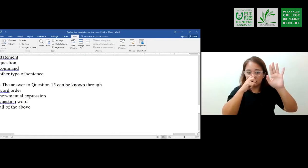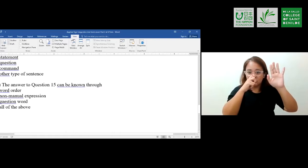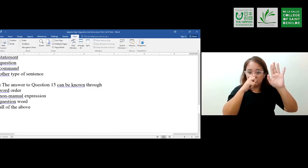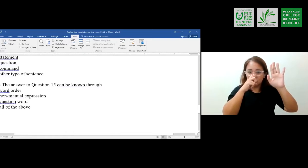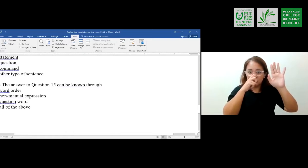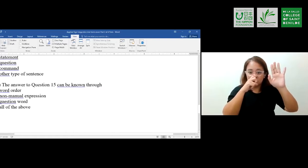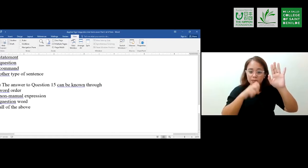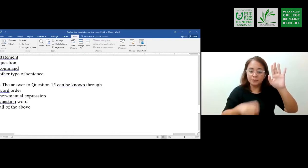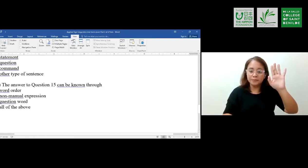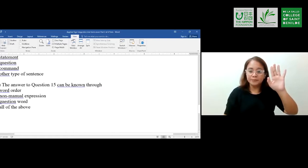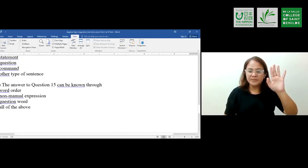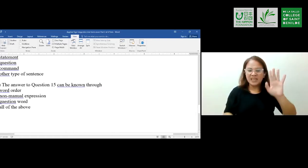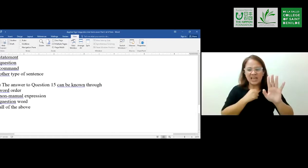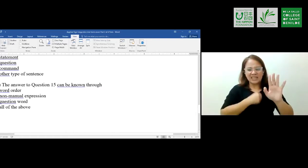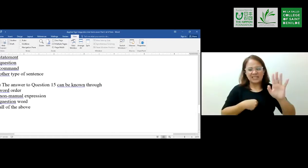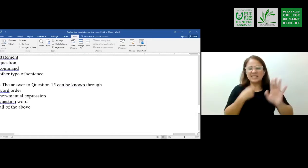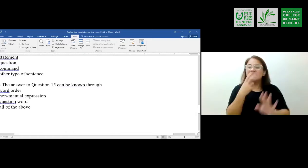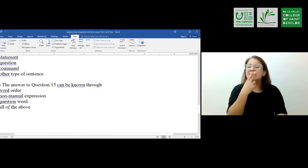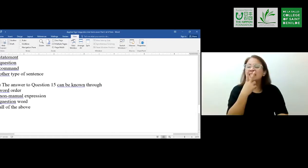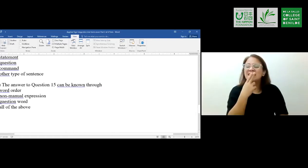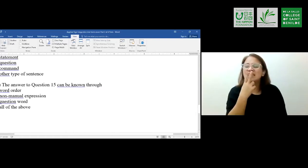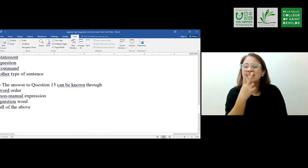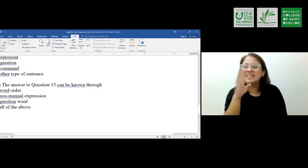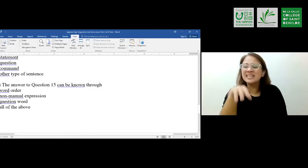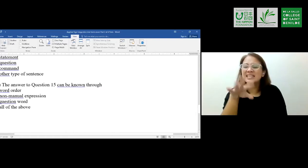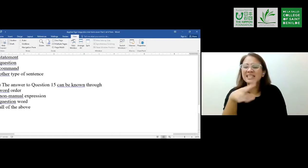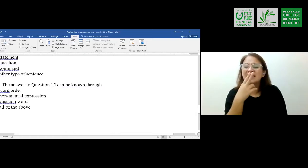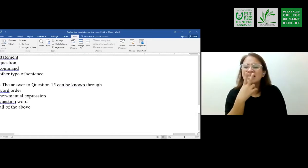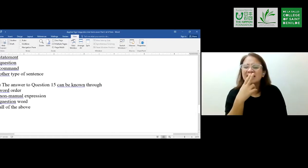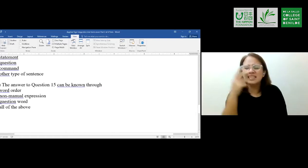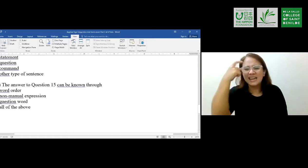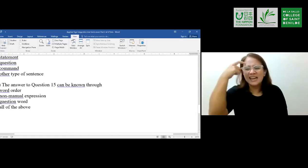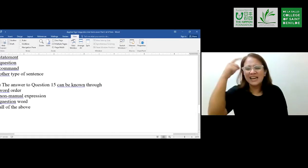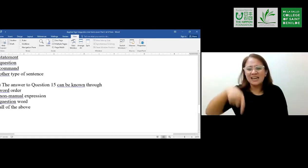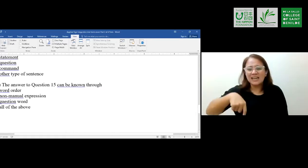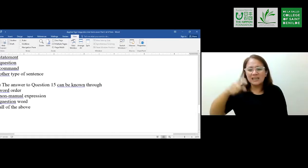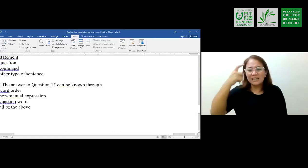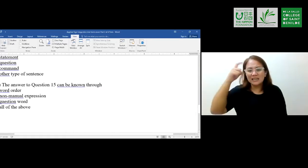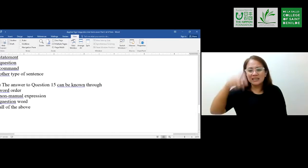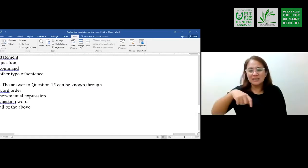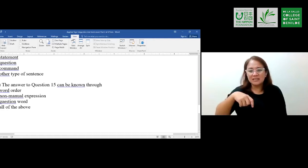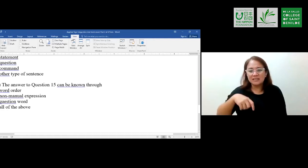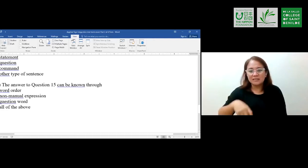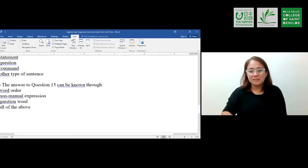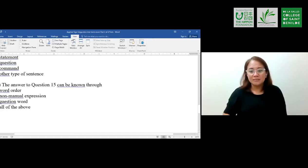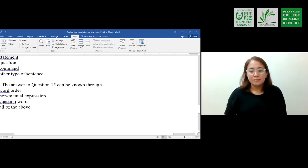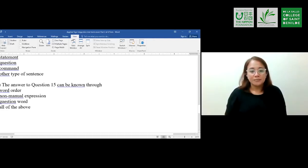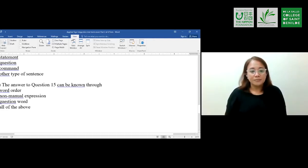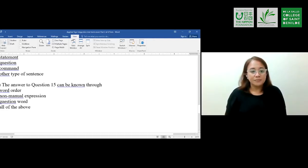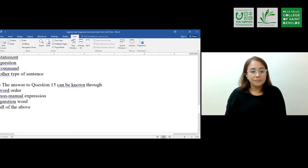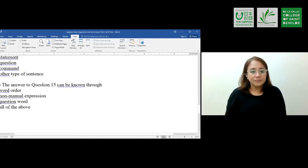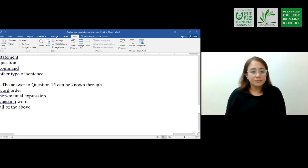I'm sorry, Marvin, I couldn't get. I picked B, sir. I picked B. Okay. Why did you pick B?